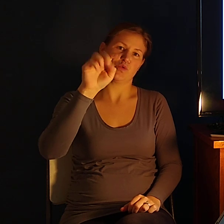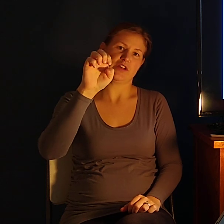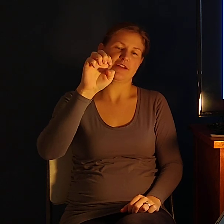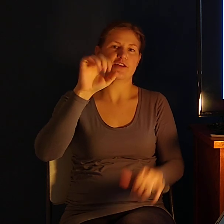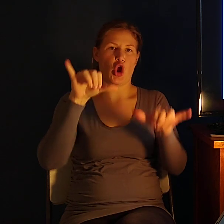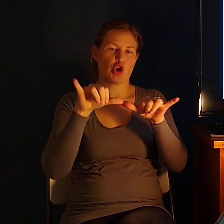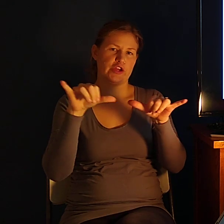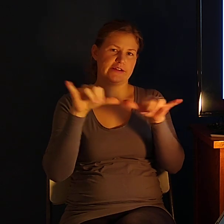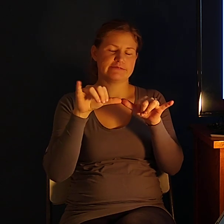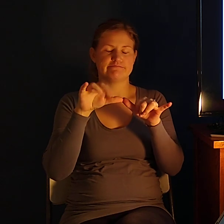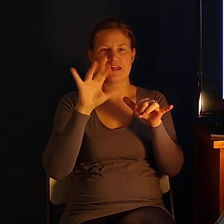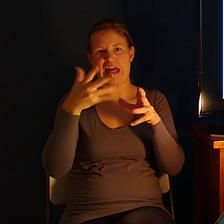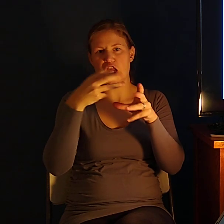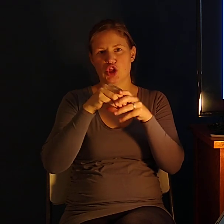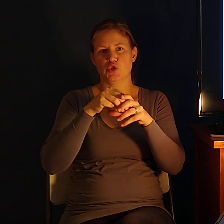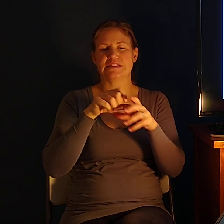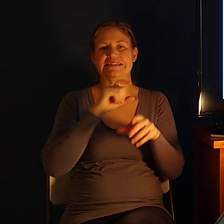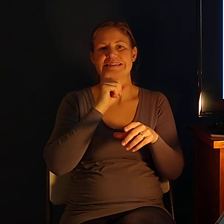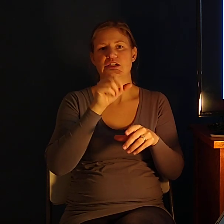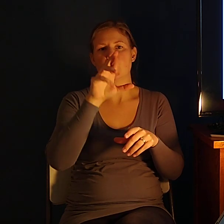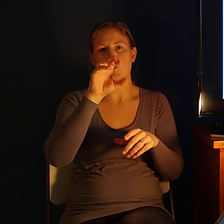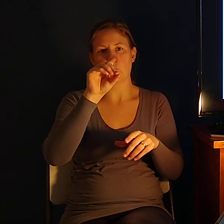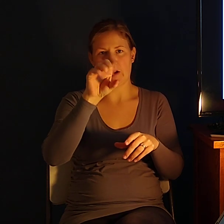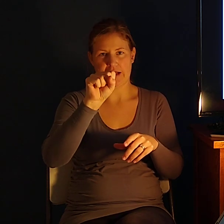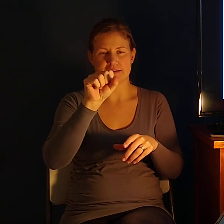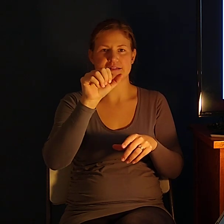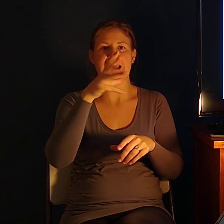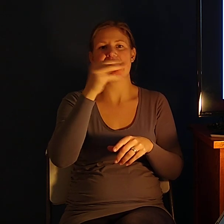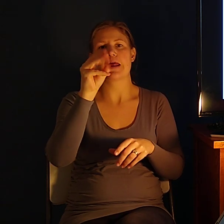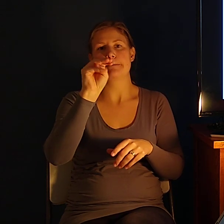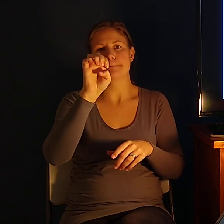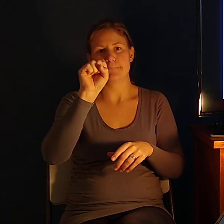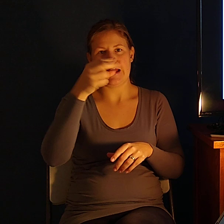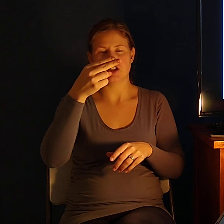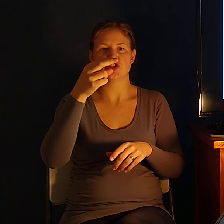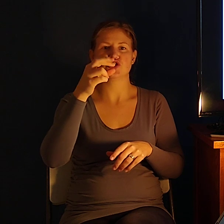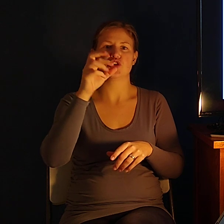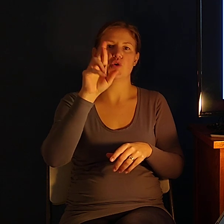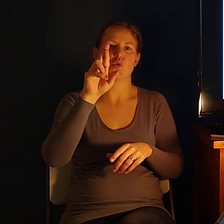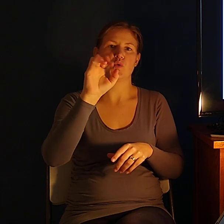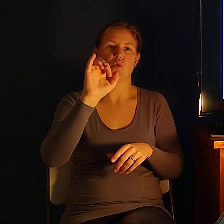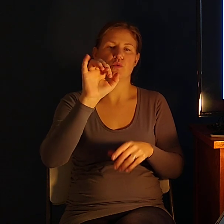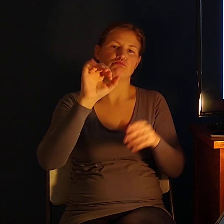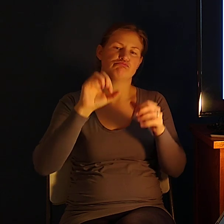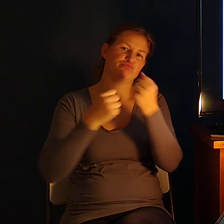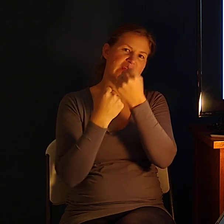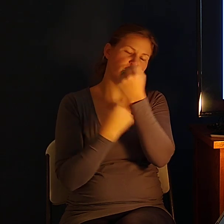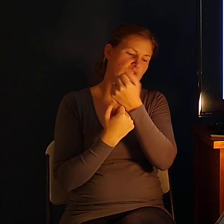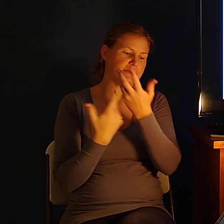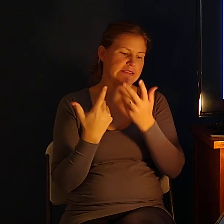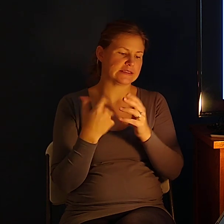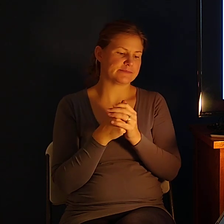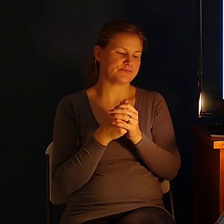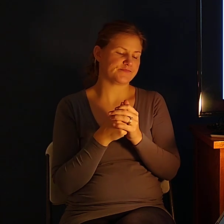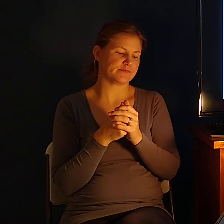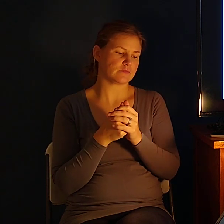And that includes steel rods and mesh reinforcements. And you'll notice that many of this